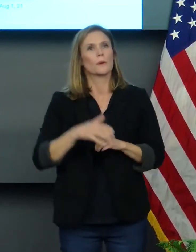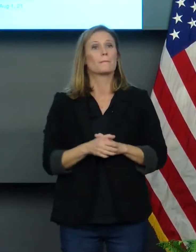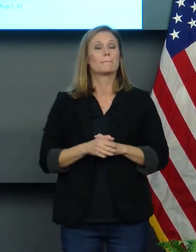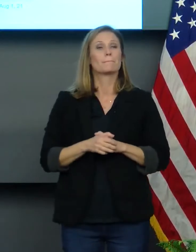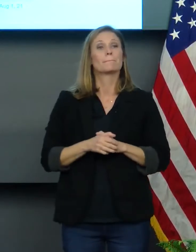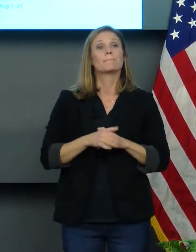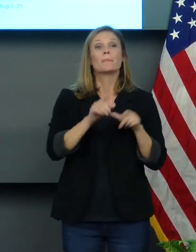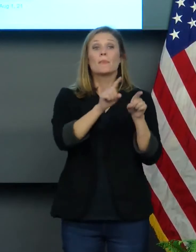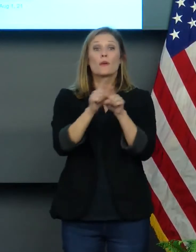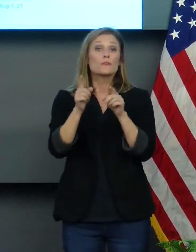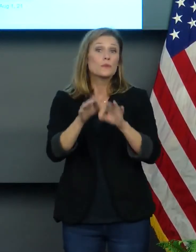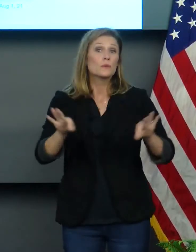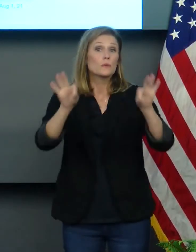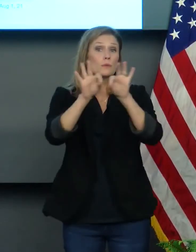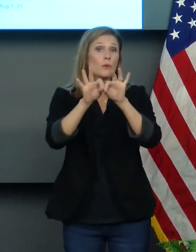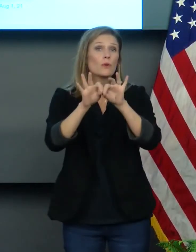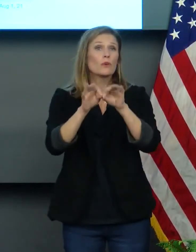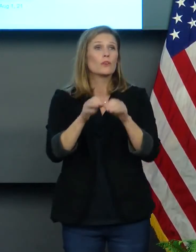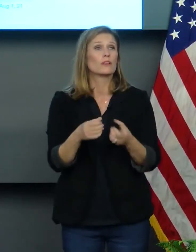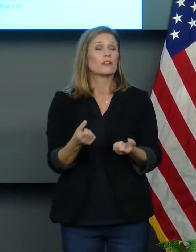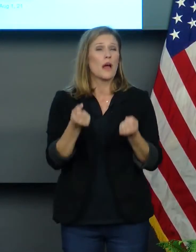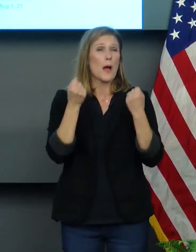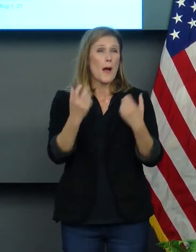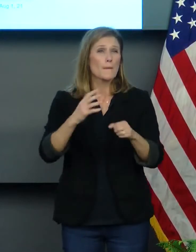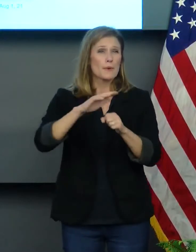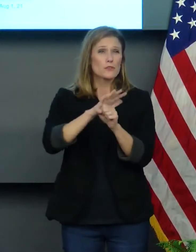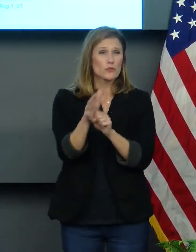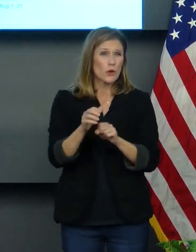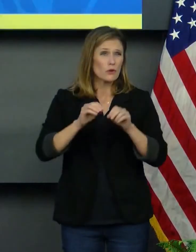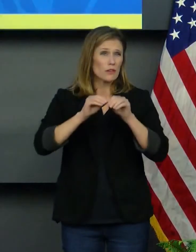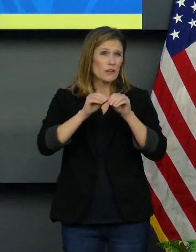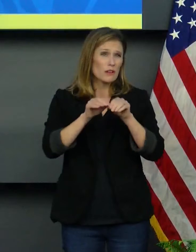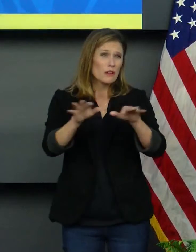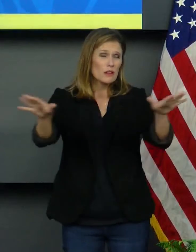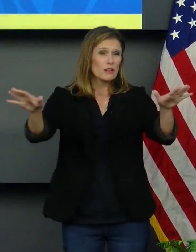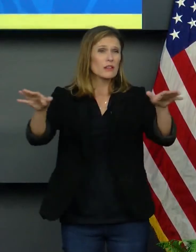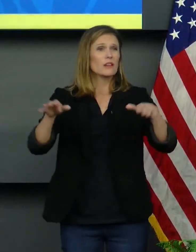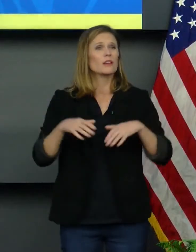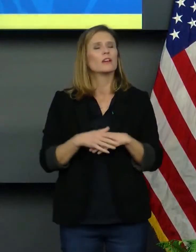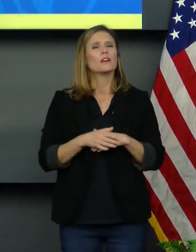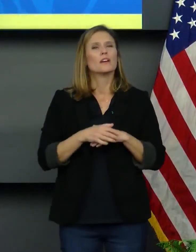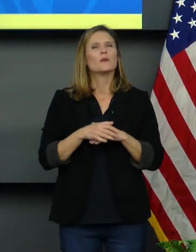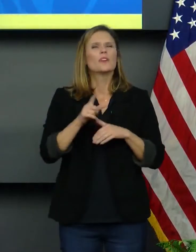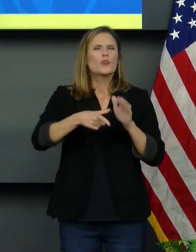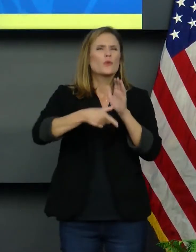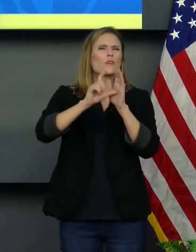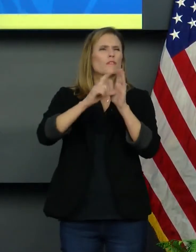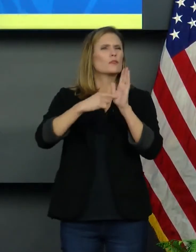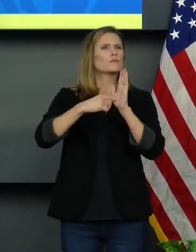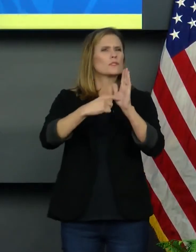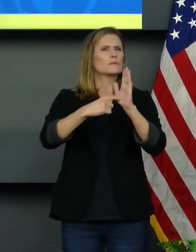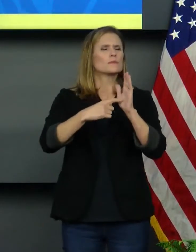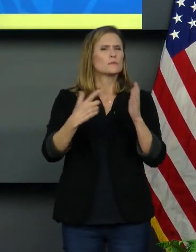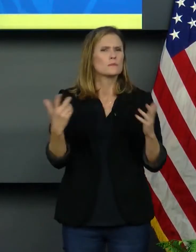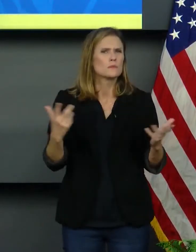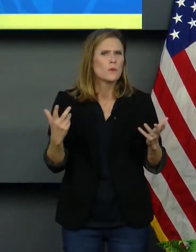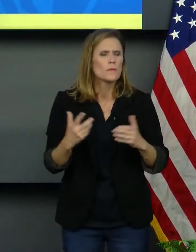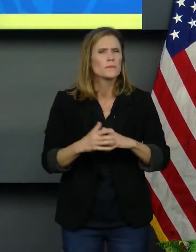I think it's also important, given the amount of COVID that's circulating right now, to review what the symptoms of COVID